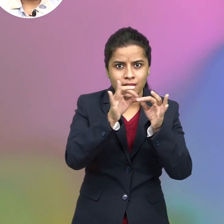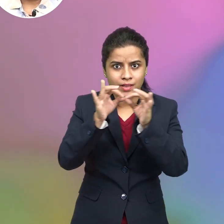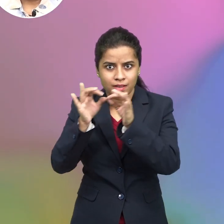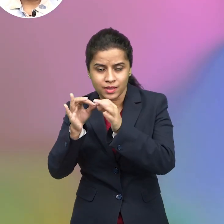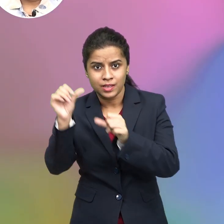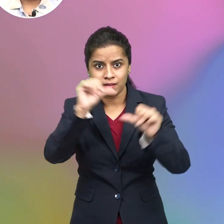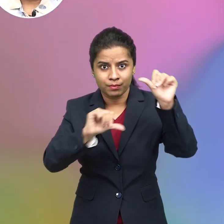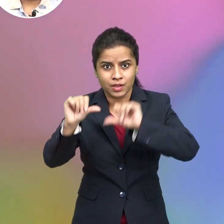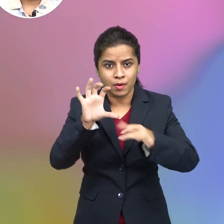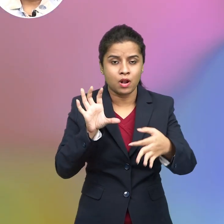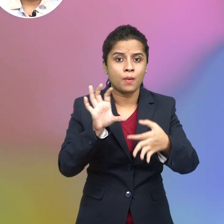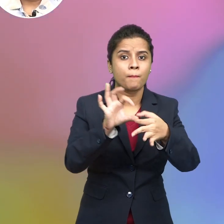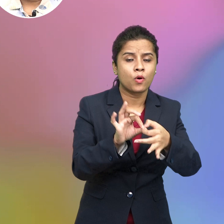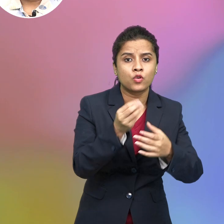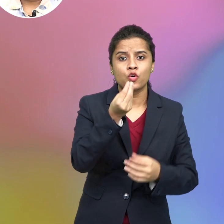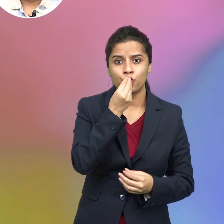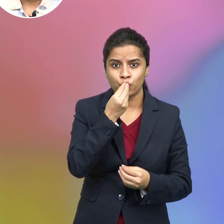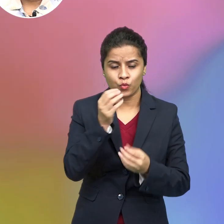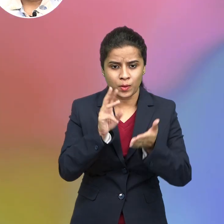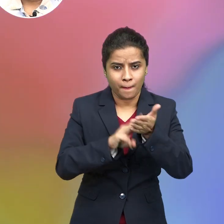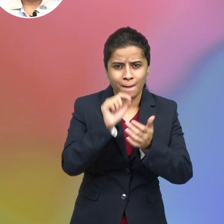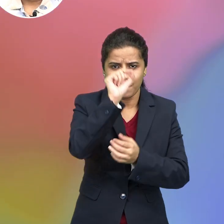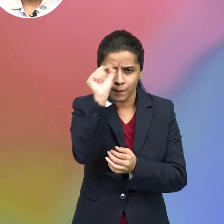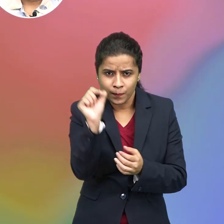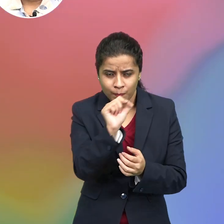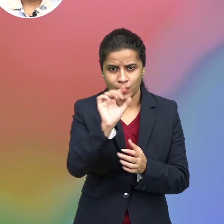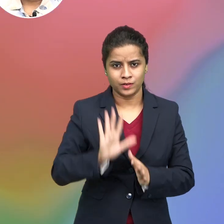the chemical bonds of food molecules.